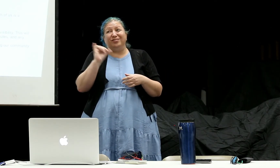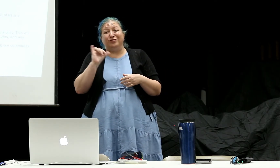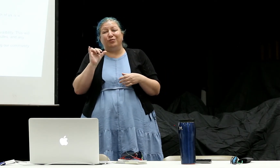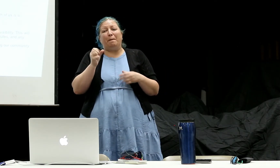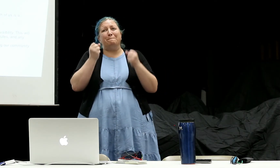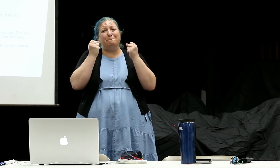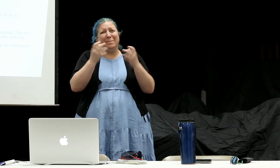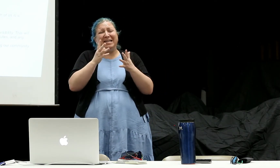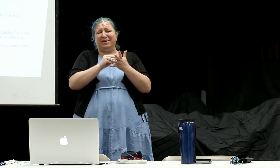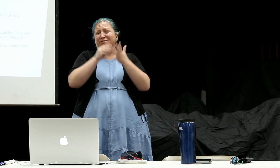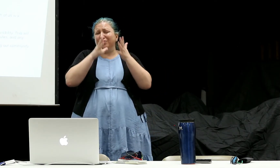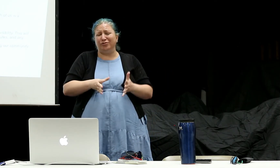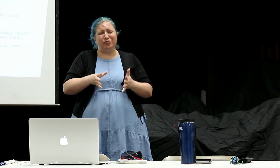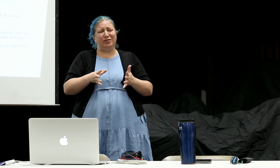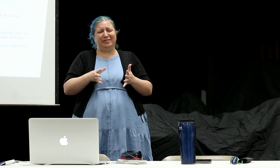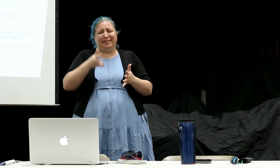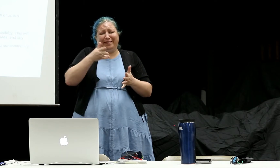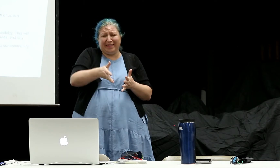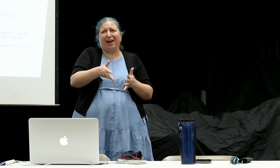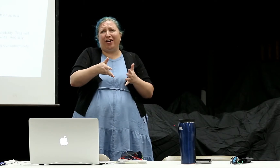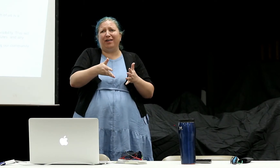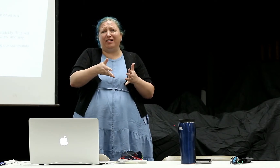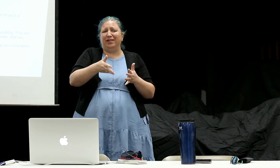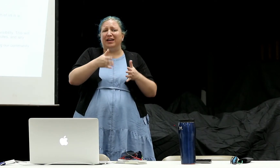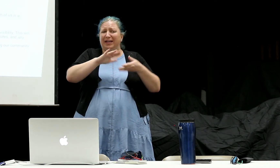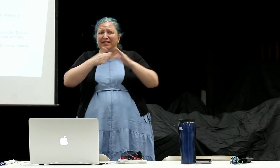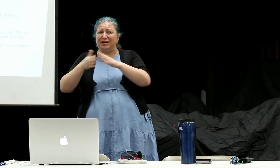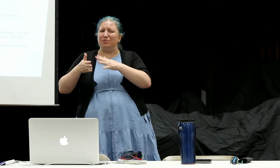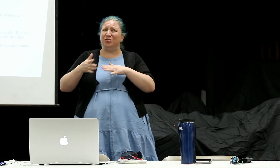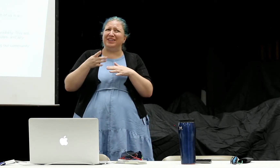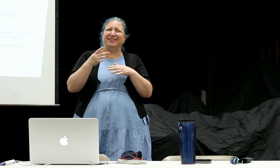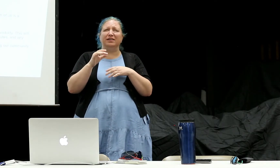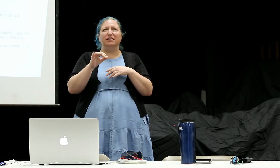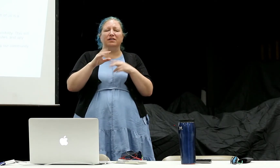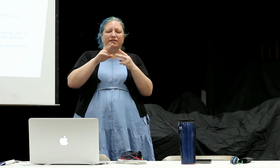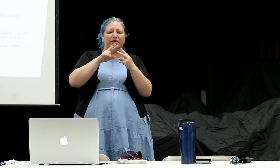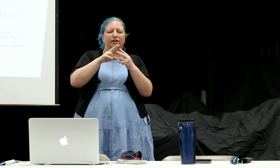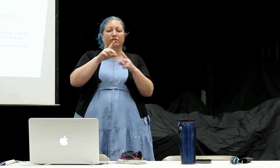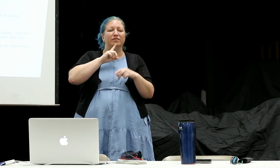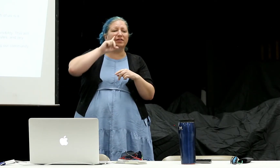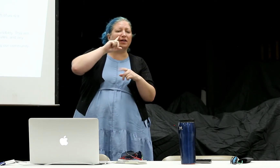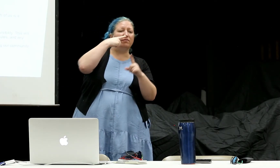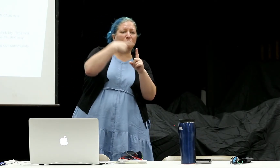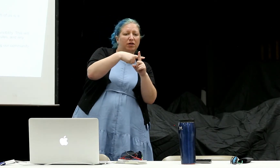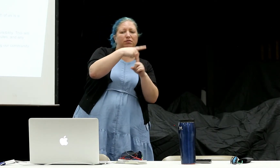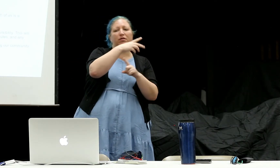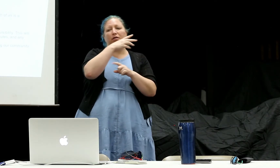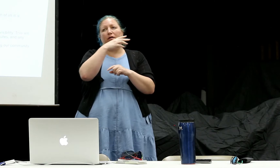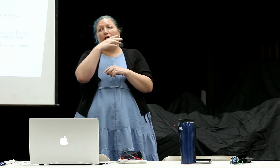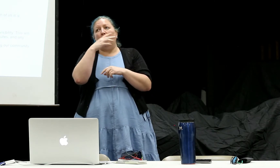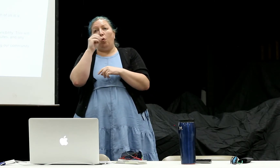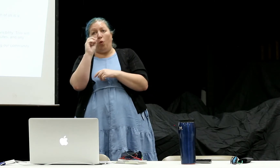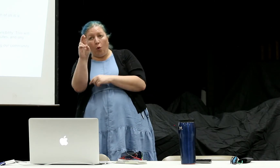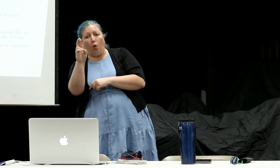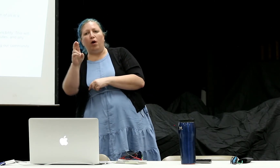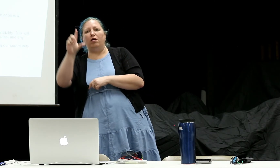representatives or your senators. They will listen to you. They have to listen to you.